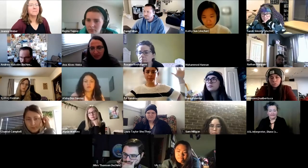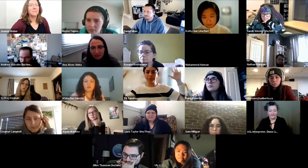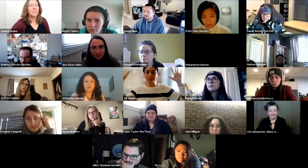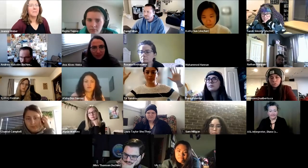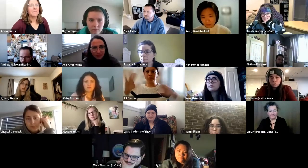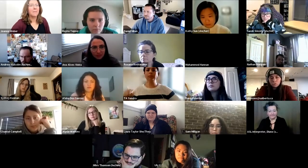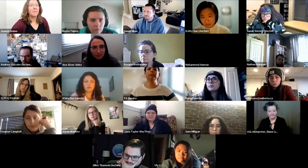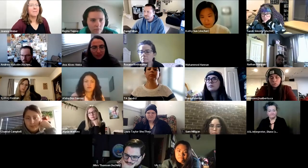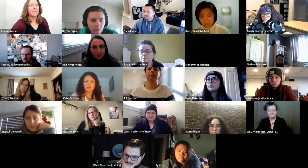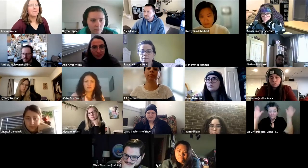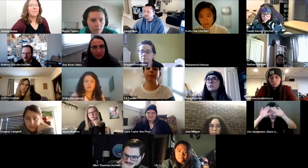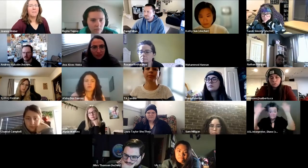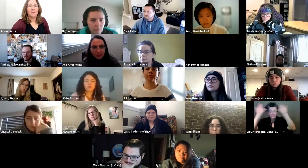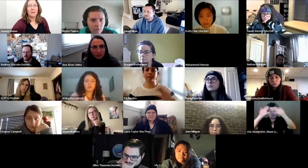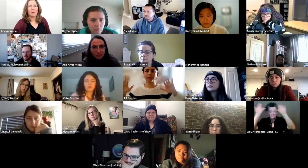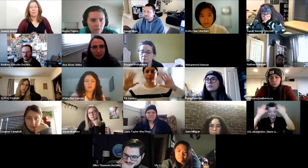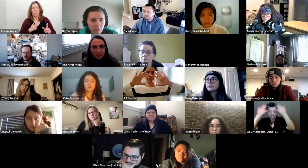Joanne?